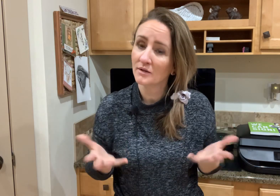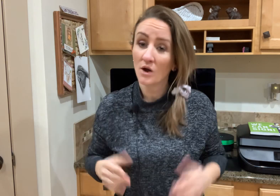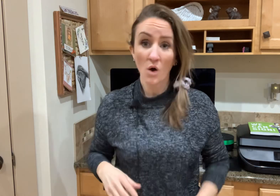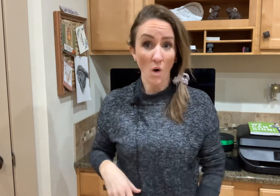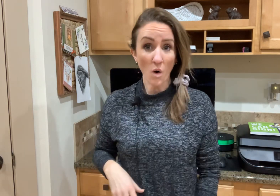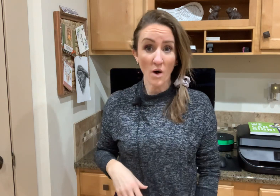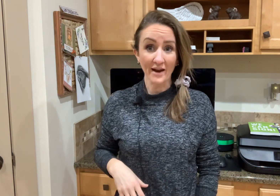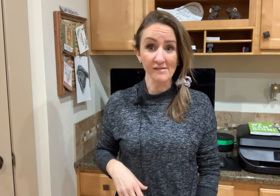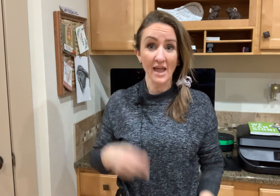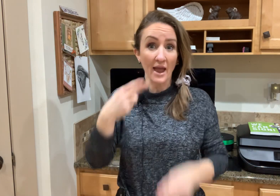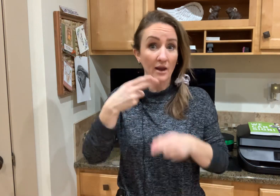what? Or I could say,